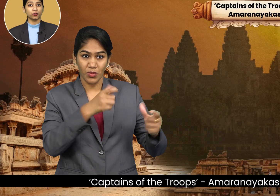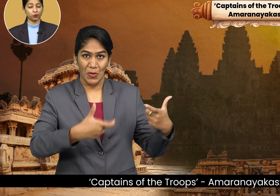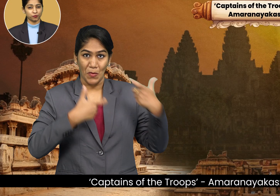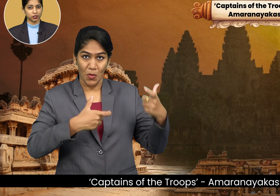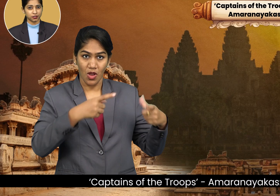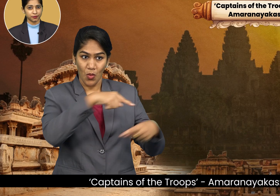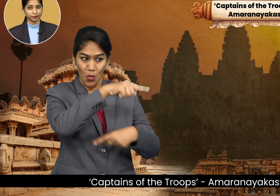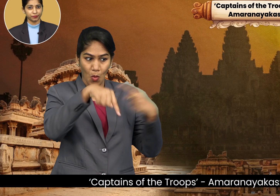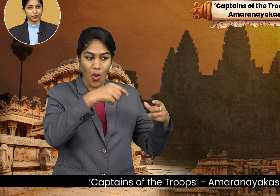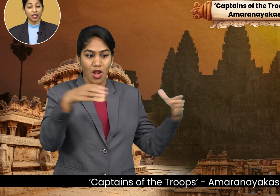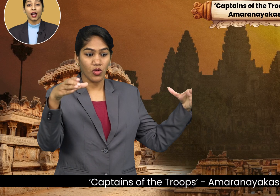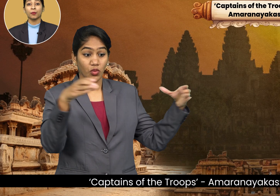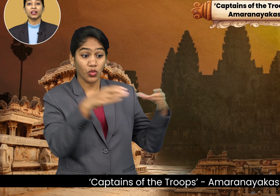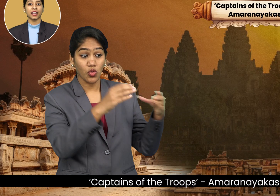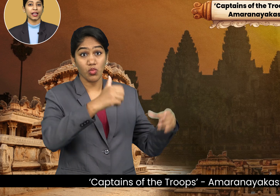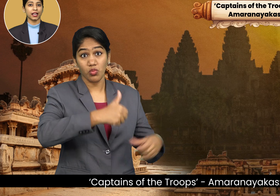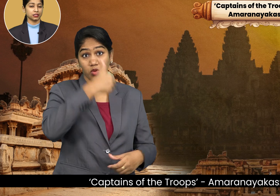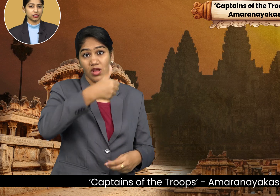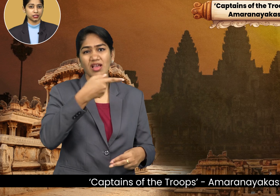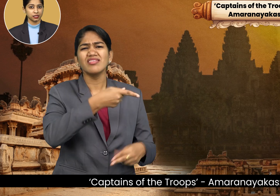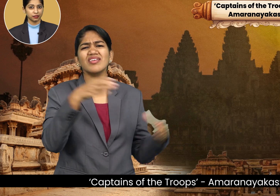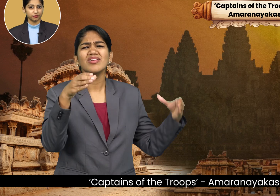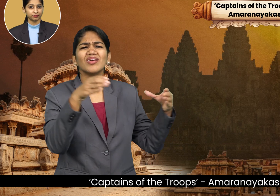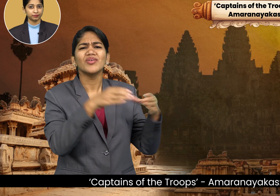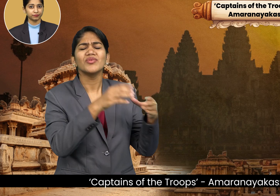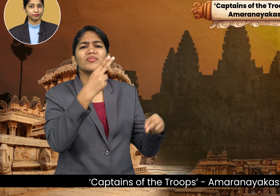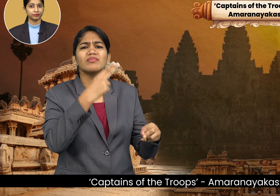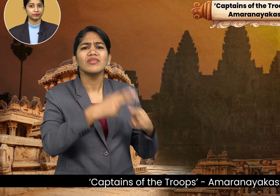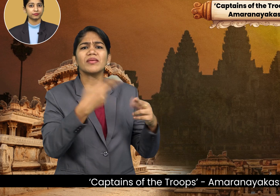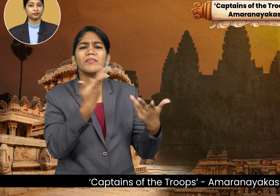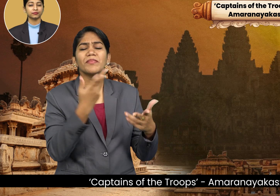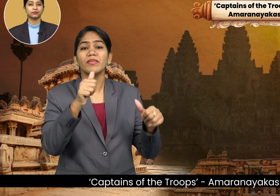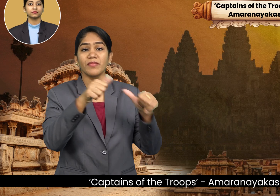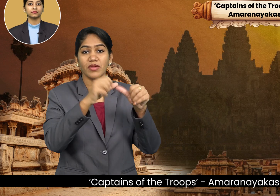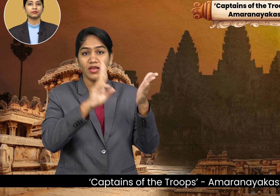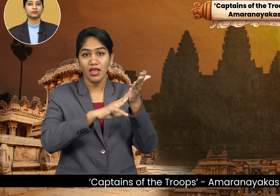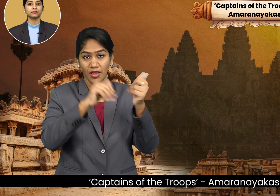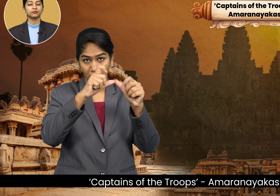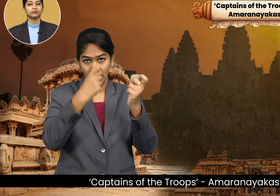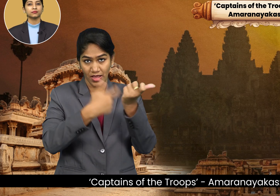Captains of the troops, Nayakas.